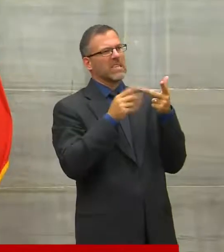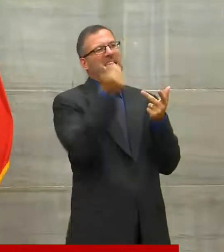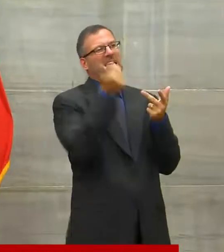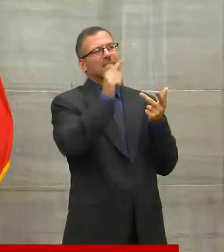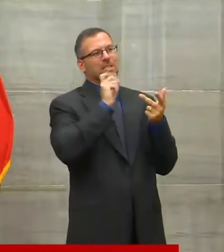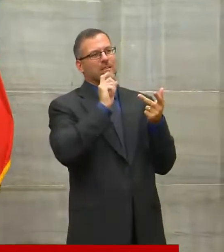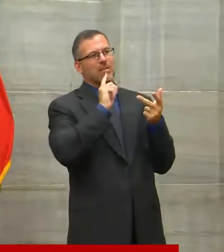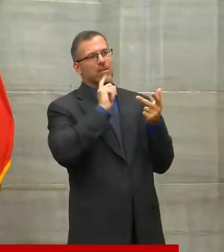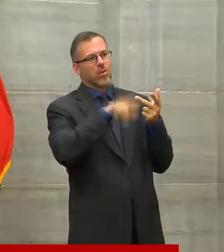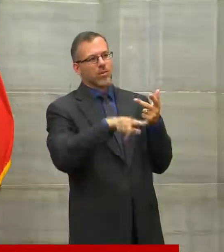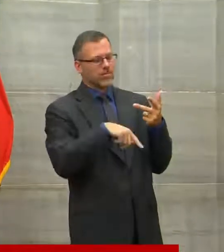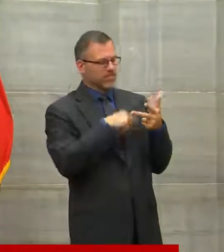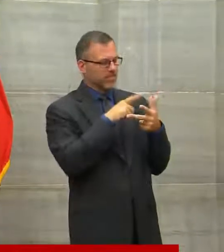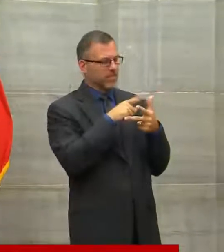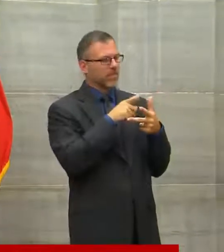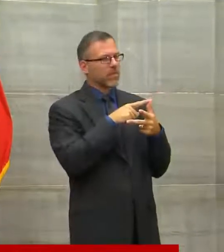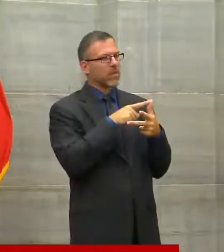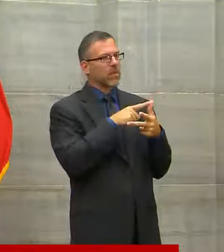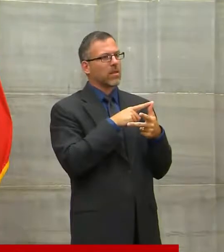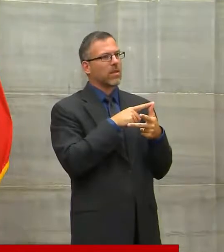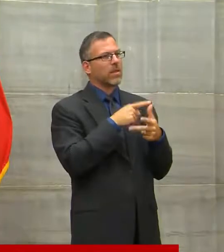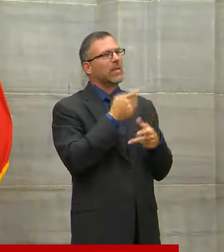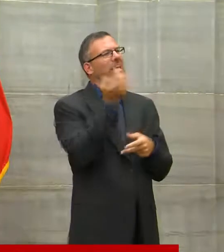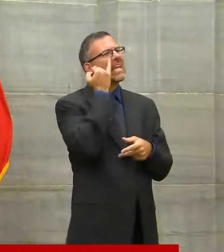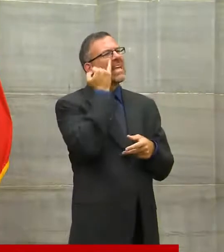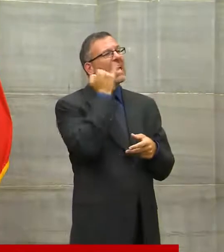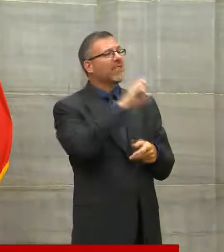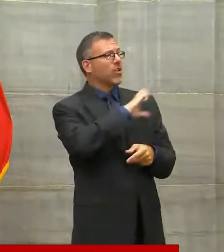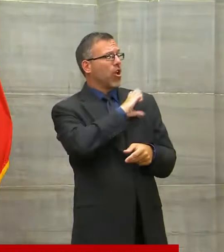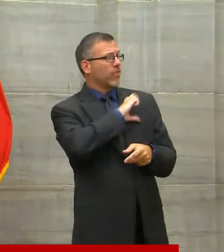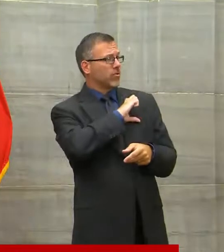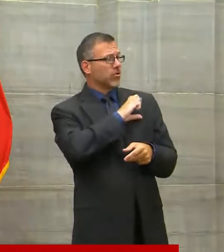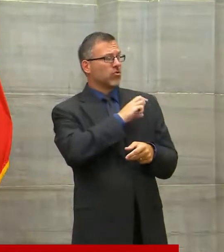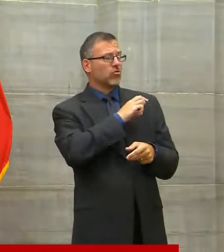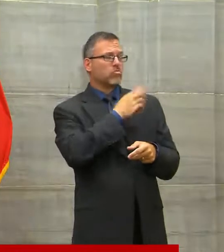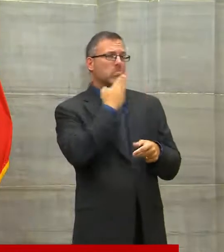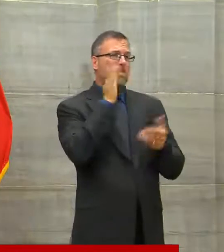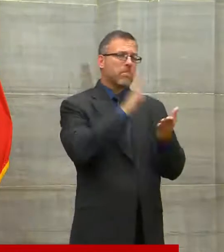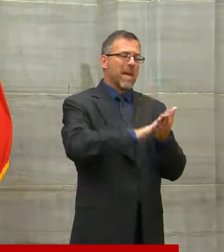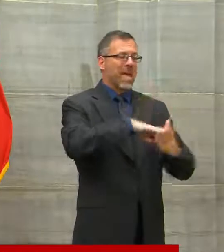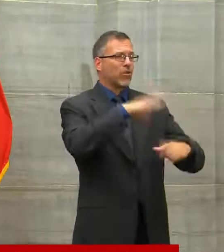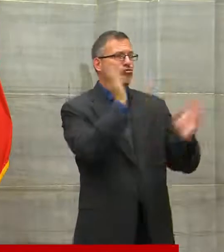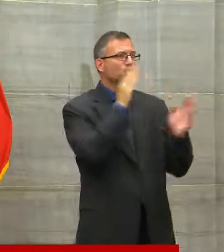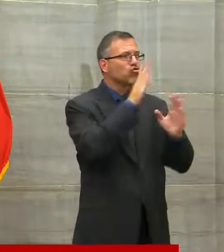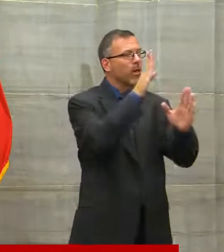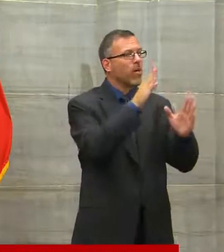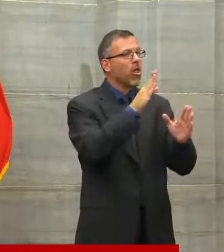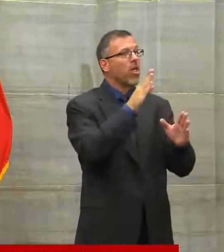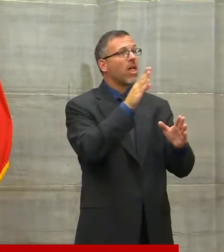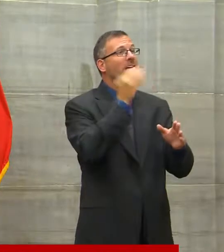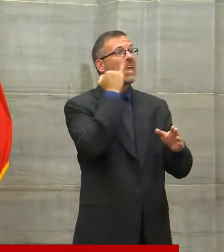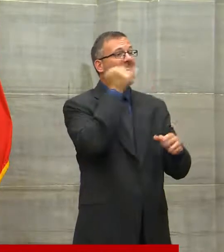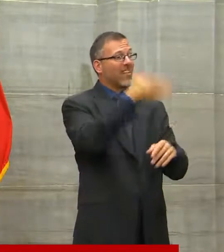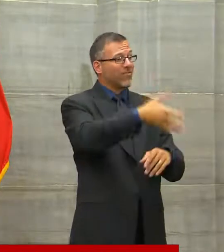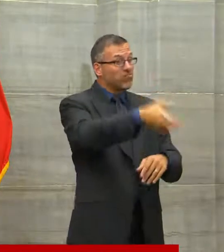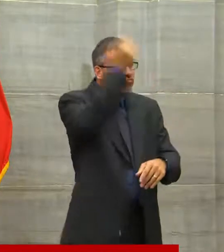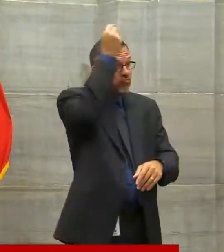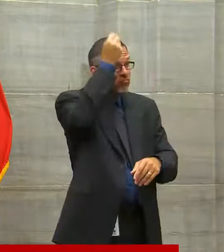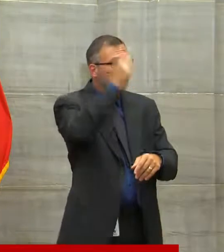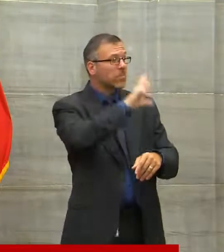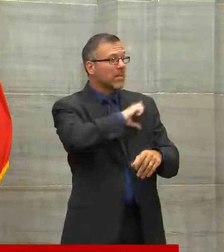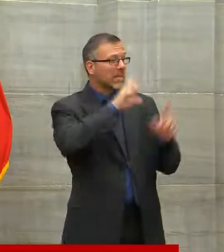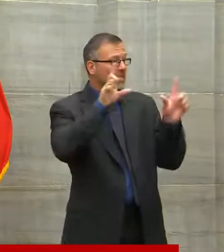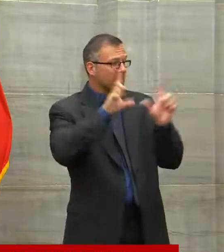you. How's the decertification index going to work? Will all current employees have to go through the system? And if there are people